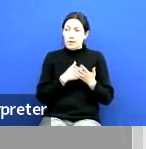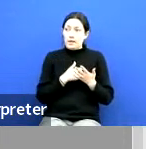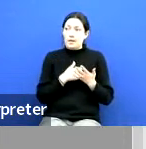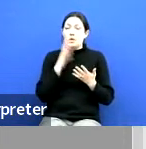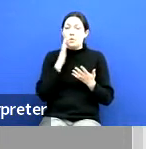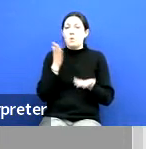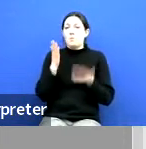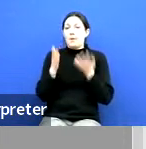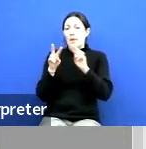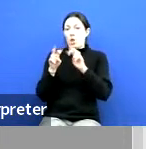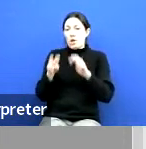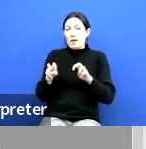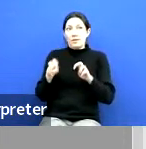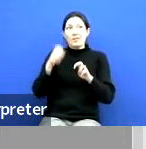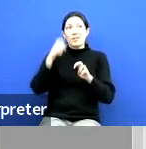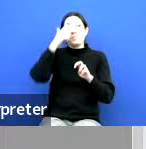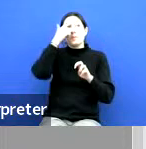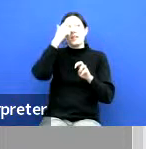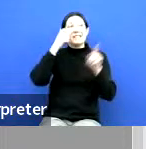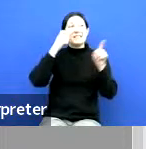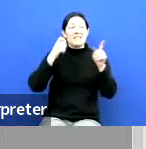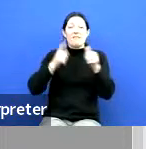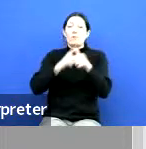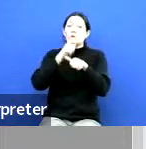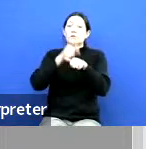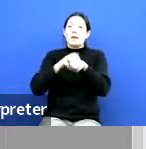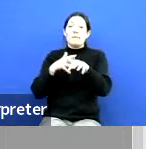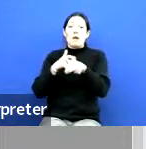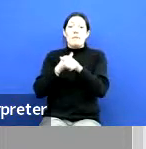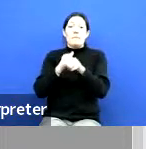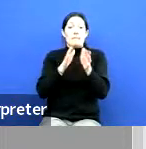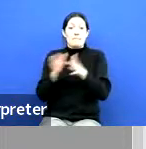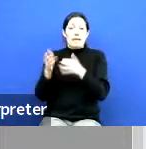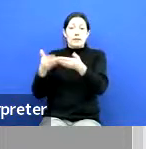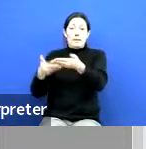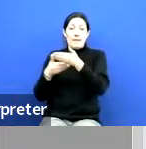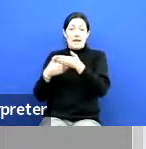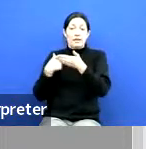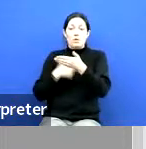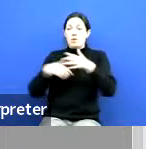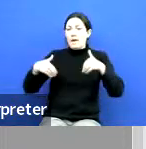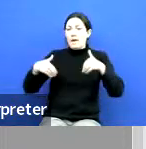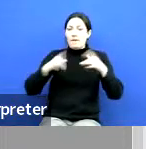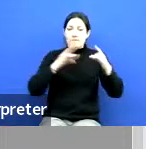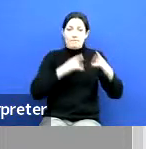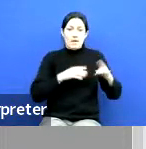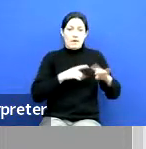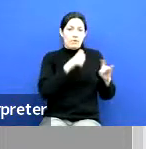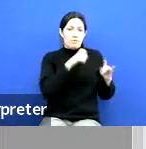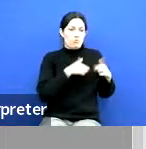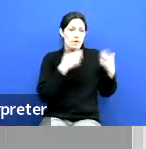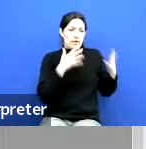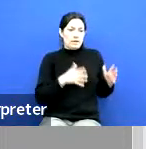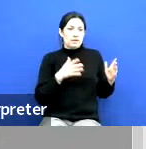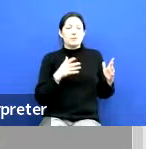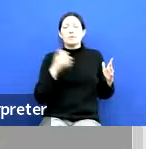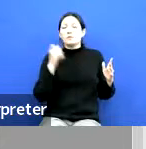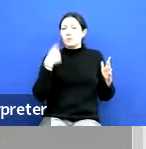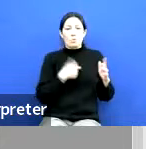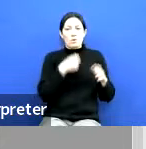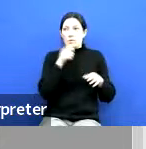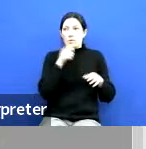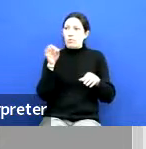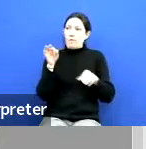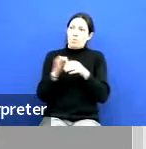look at, and because this is the first time the updated plans have come back and we don't have feedback from the residents yet, just to be clear, we're not going to act on this